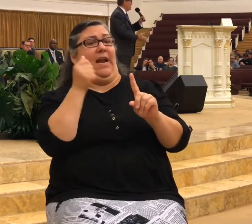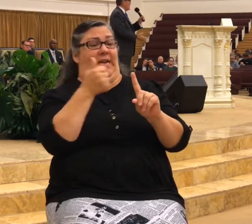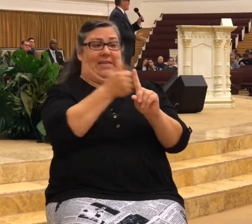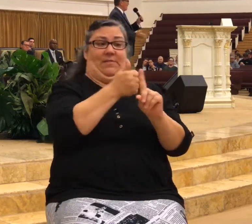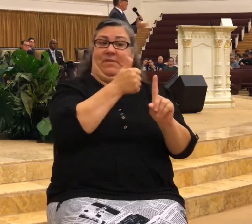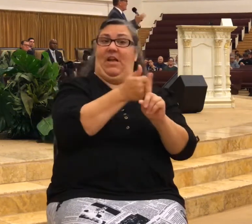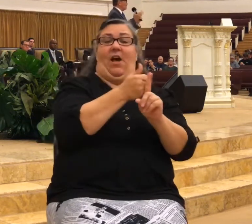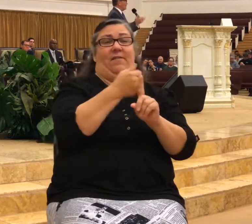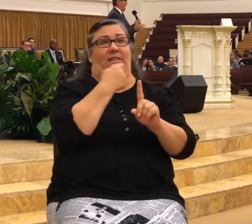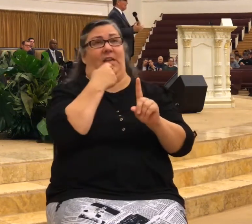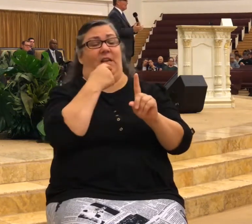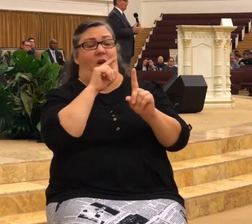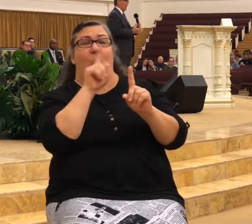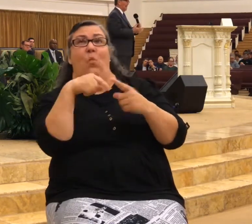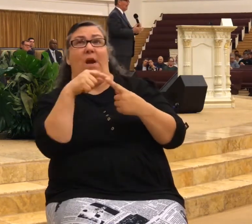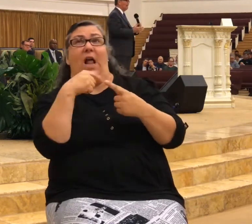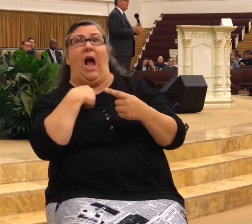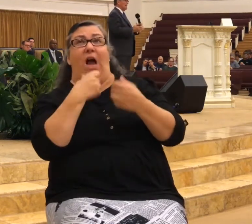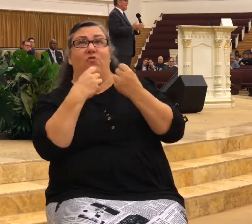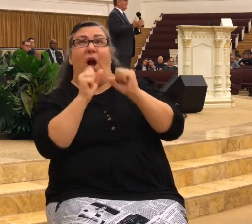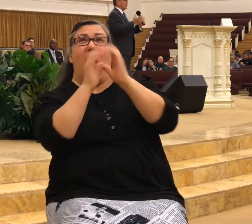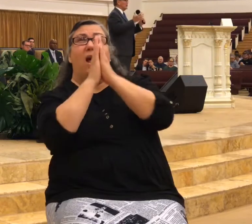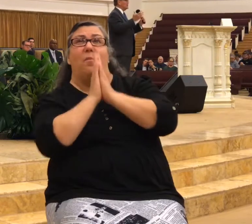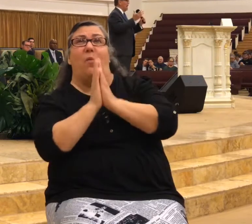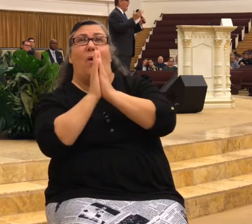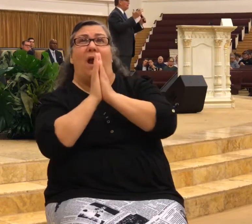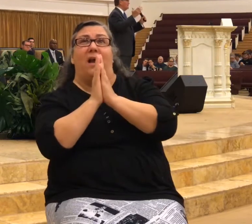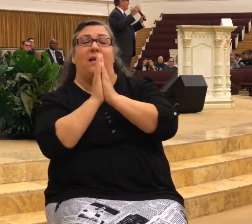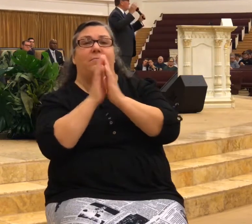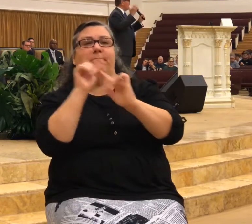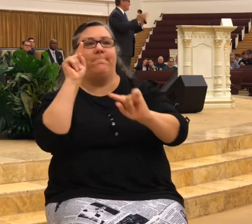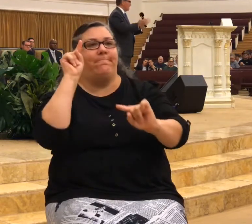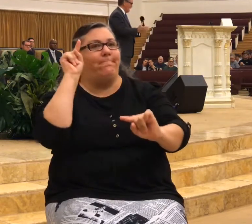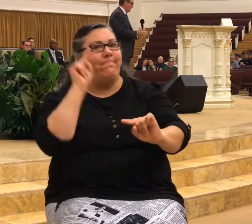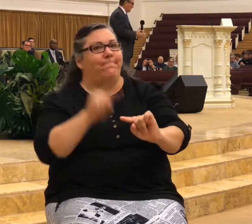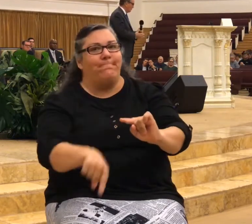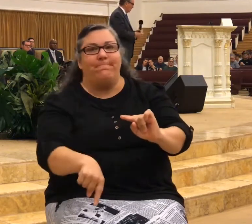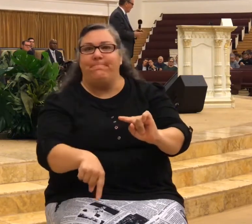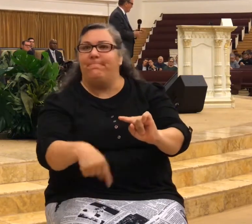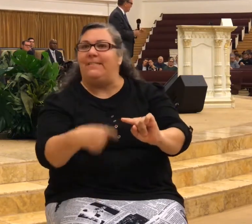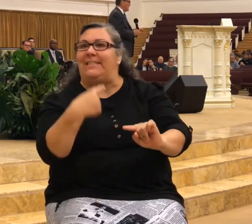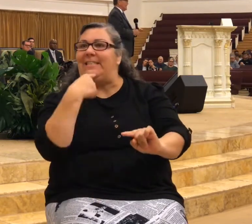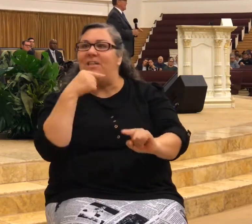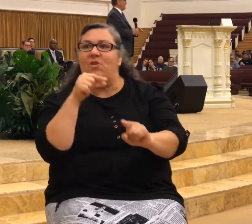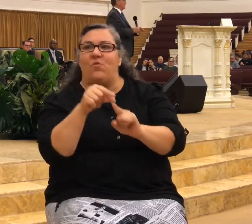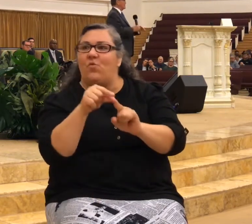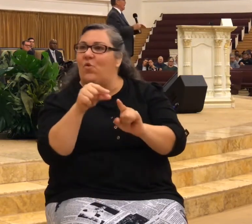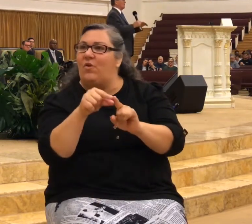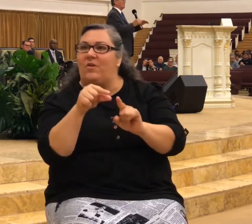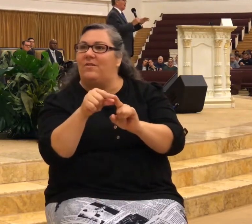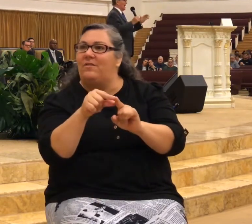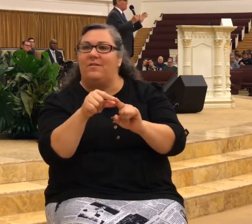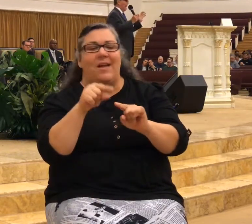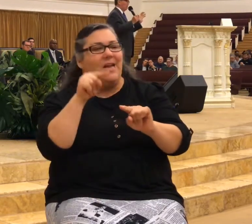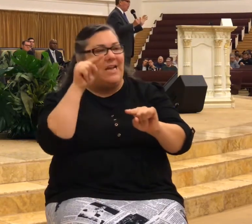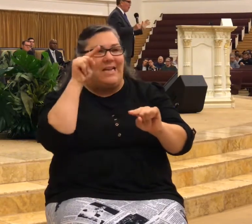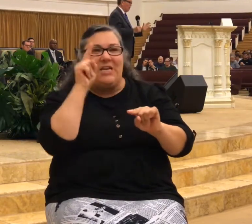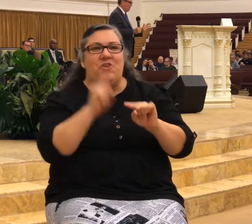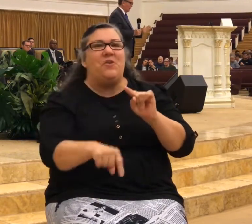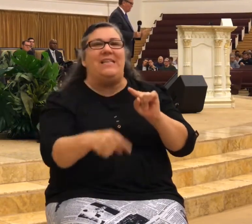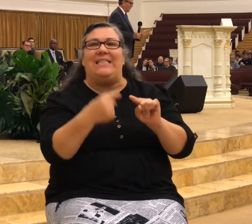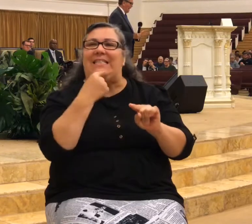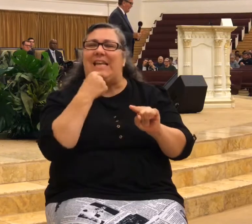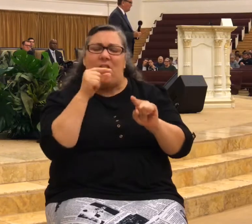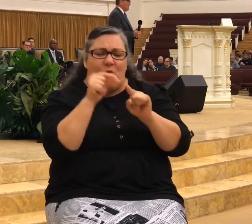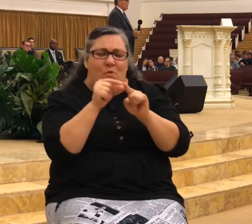way that when he tried to pray, he could not enunciate the words. He could not frame a